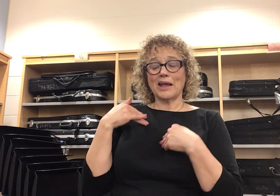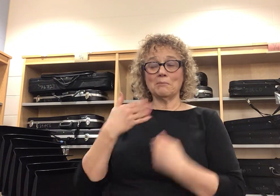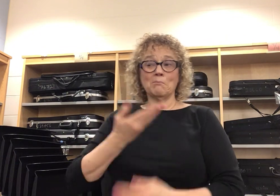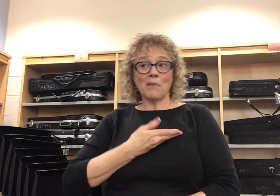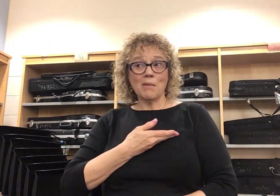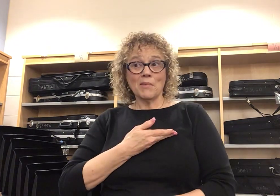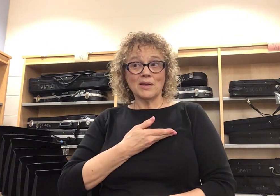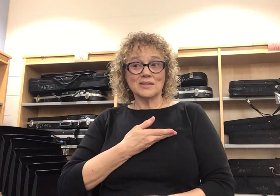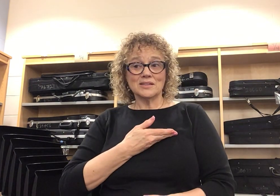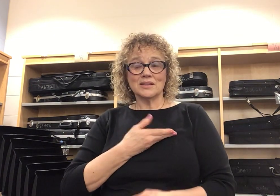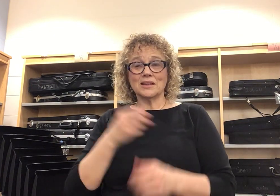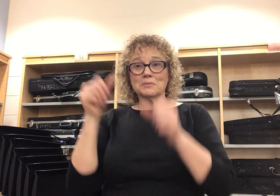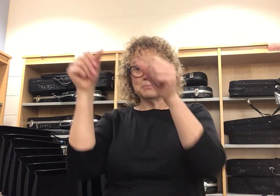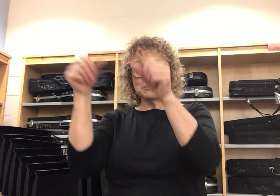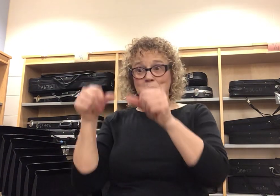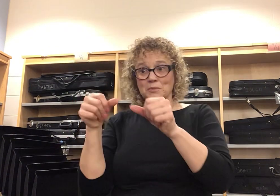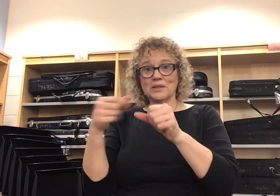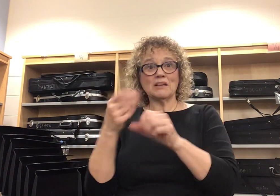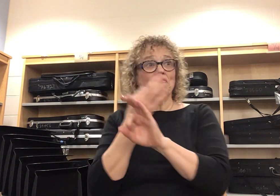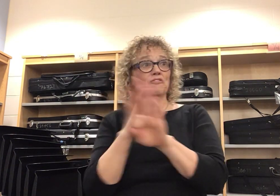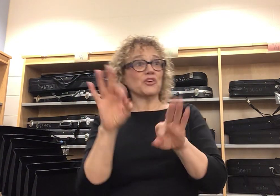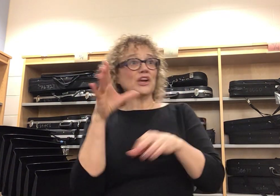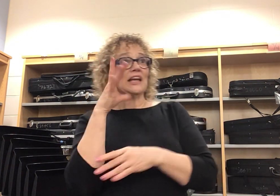number, and I think they got rid of a couple that way. Jono?